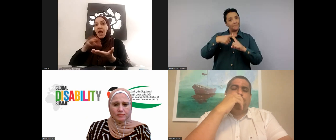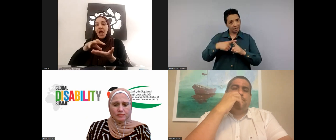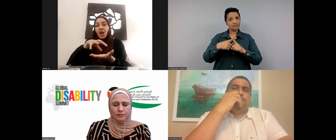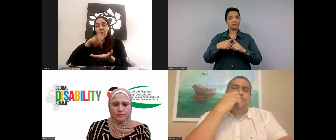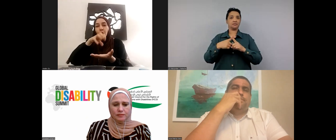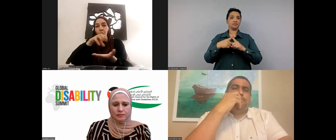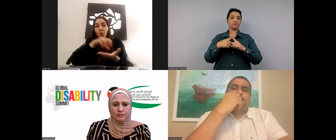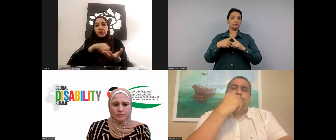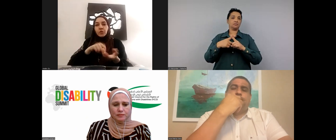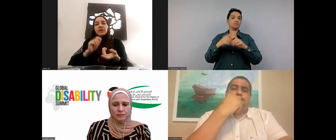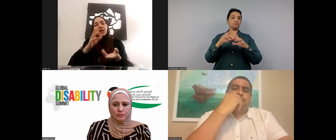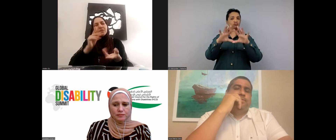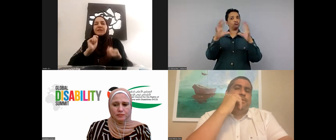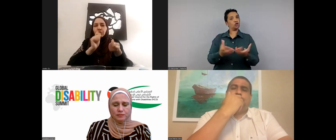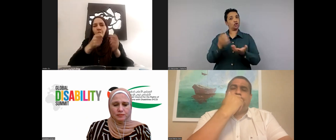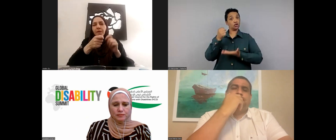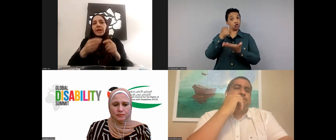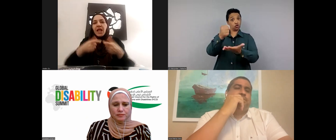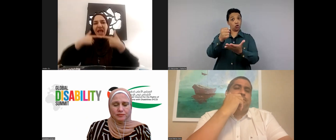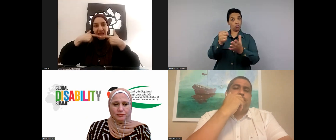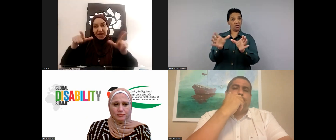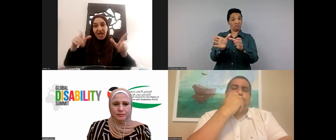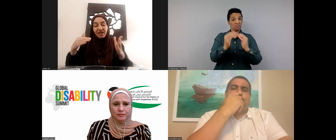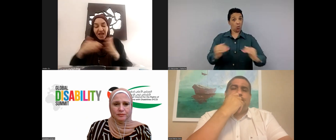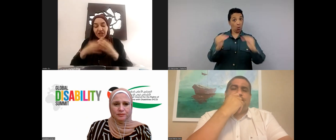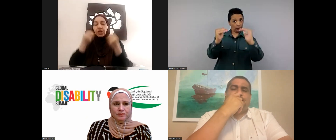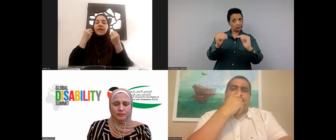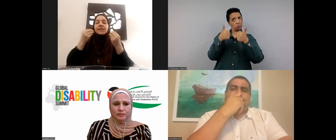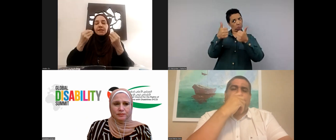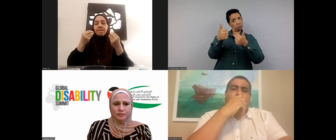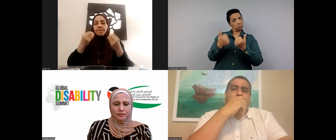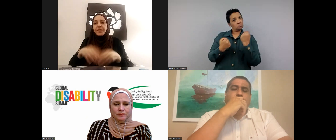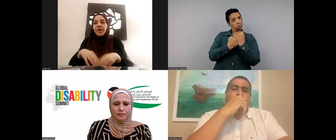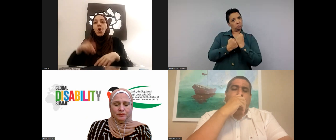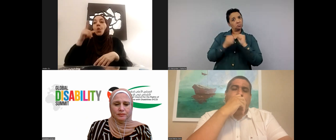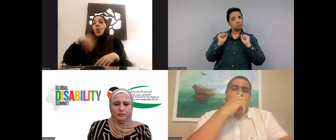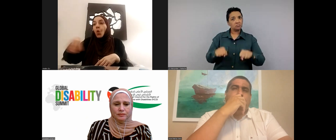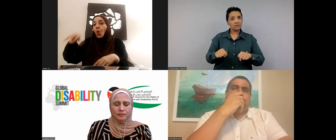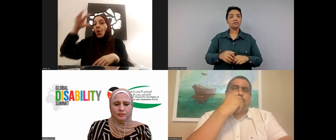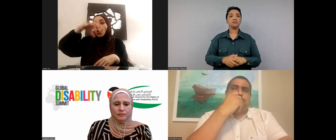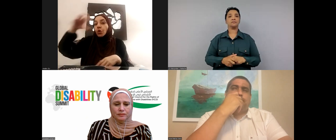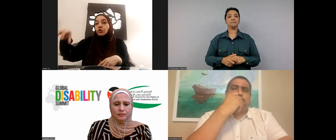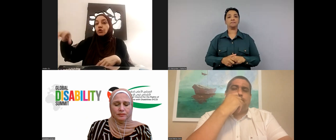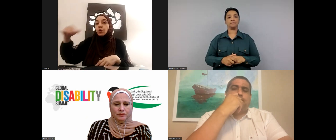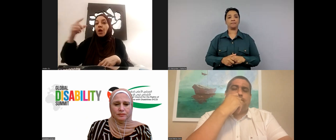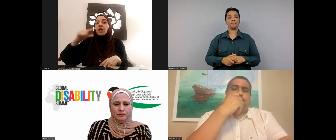international donors. The declaration also, the second element in